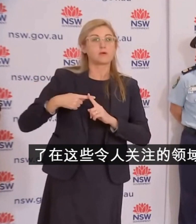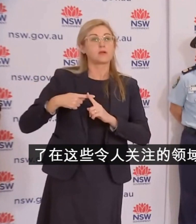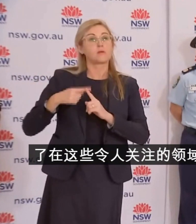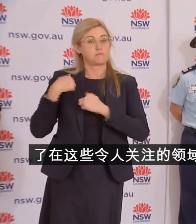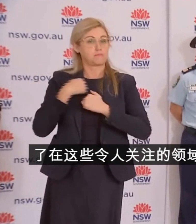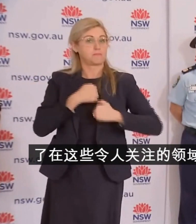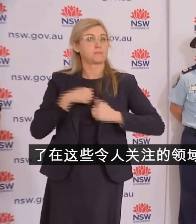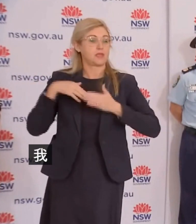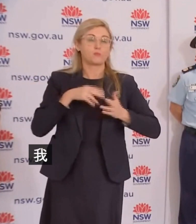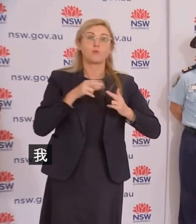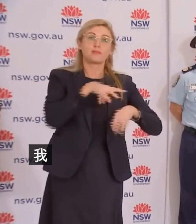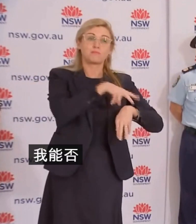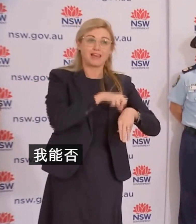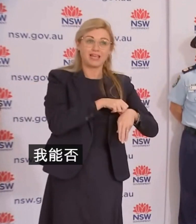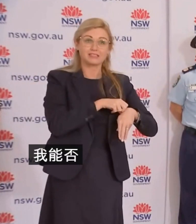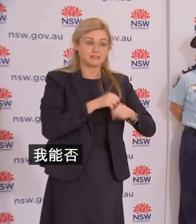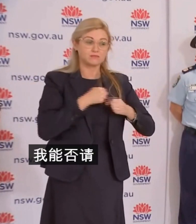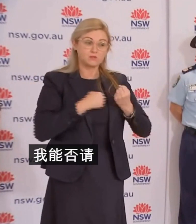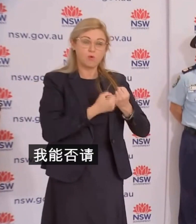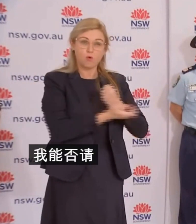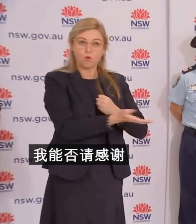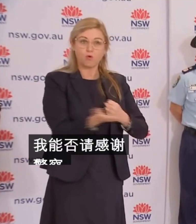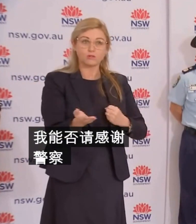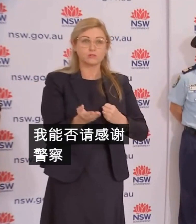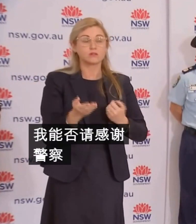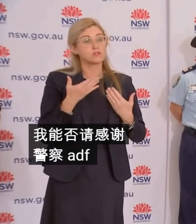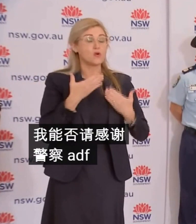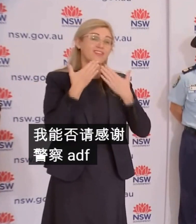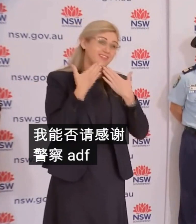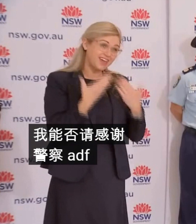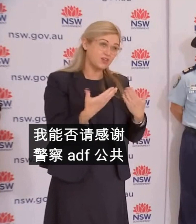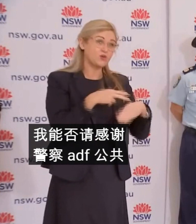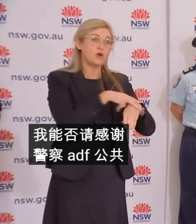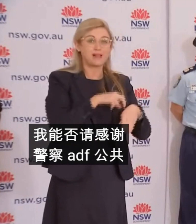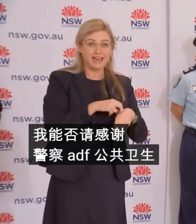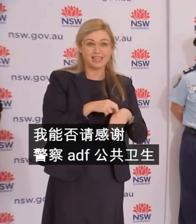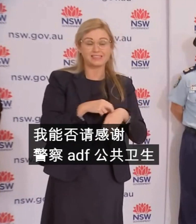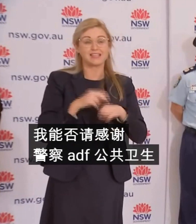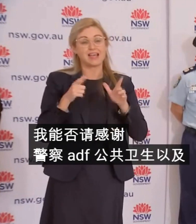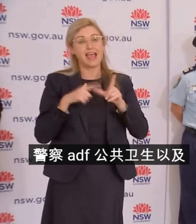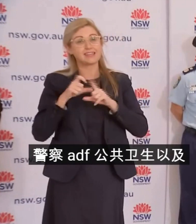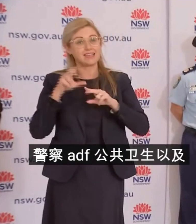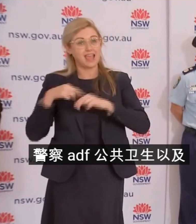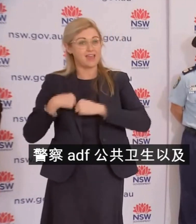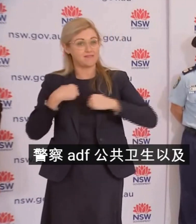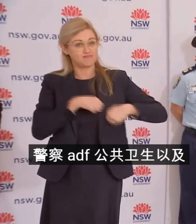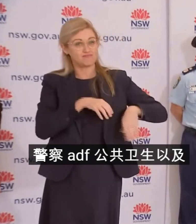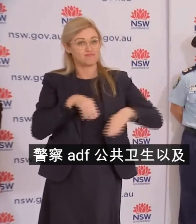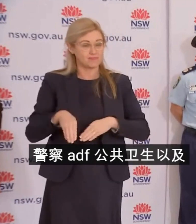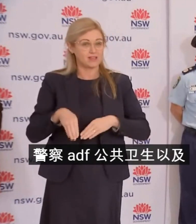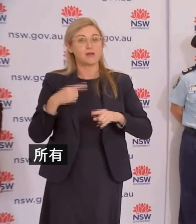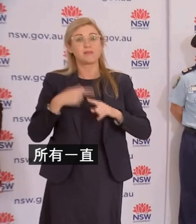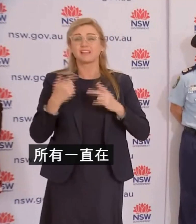of concern through the structures we have. And can I please thank the police, the ADF, the public health, and also all the